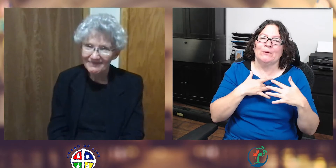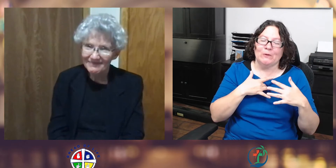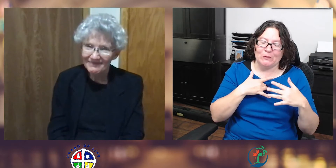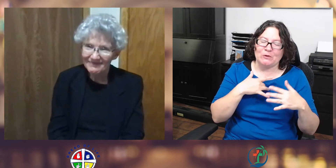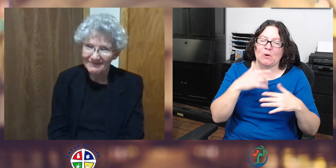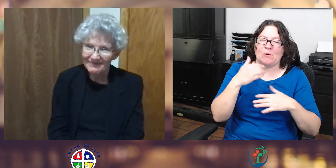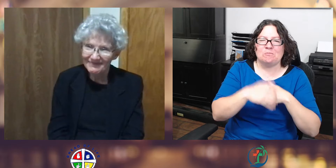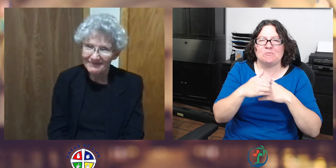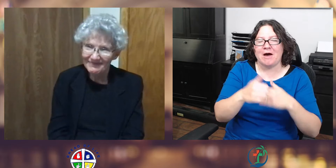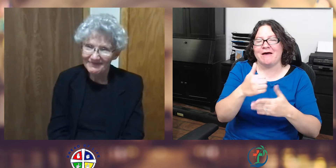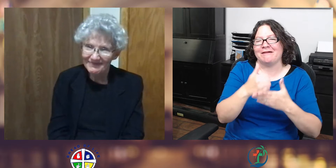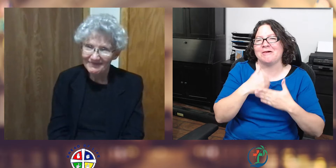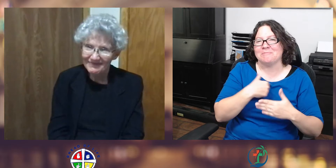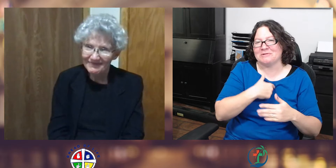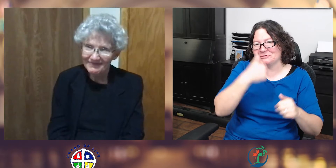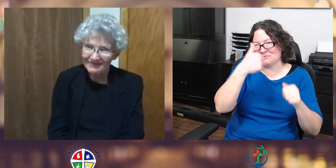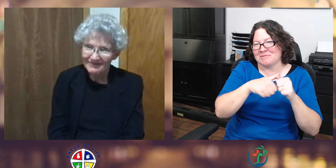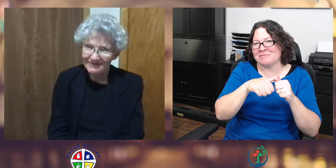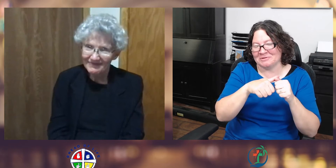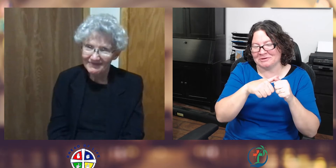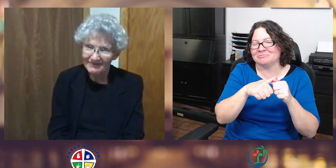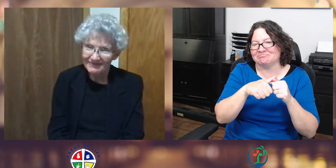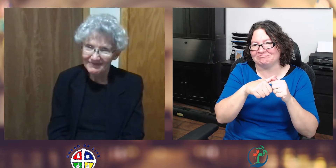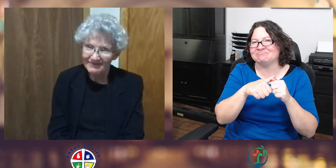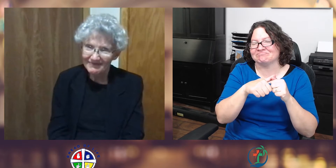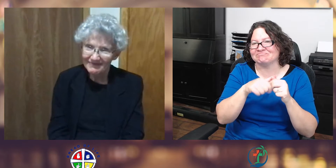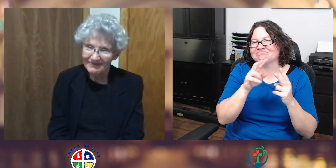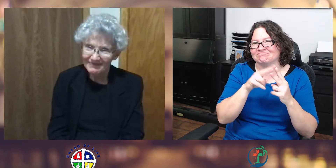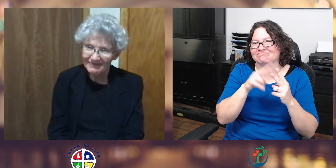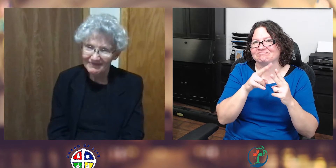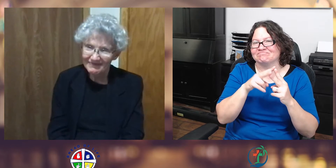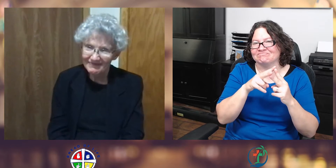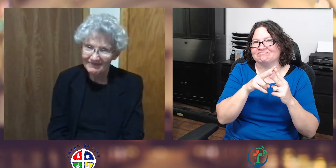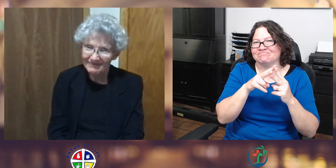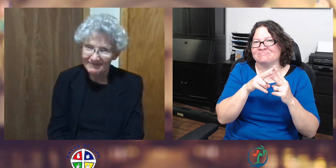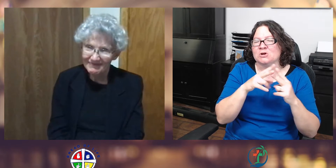Shalom. Shalom. Glad to see you here. I'm Philip.